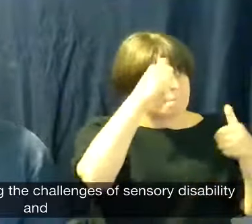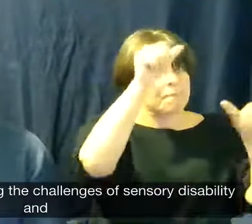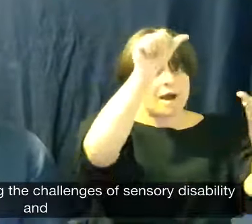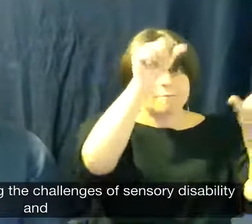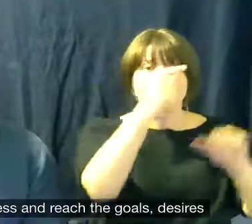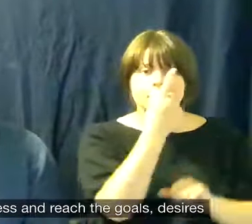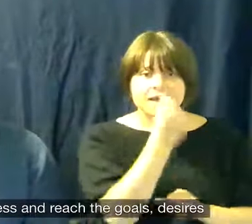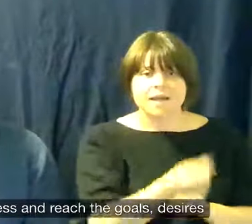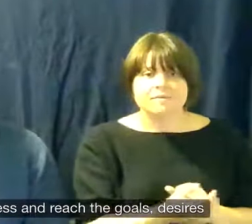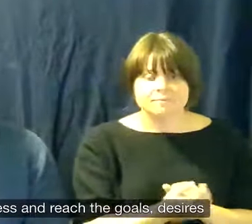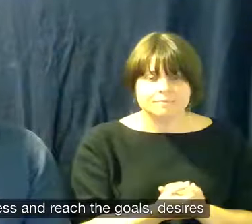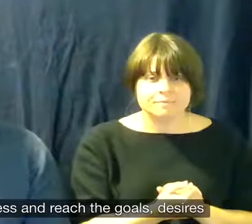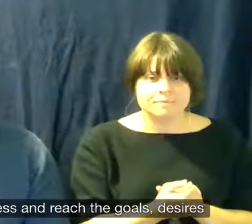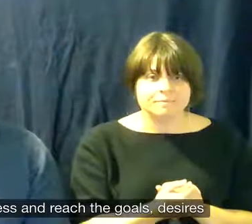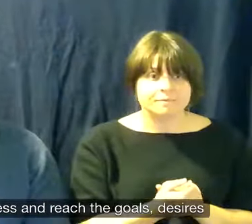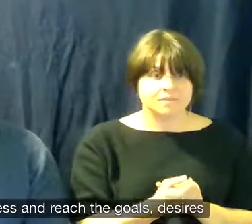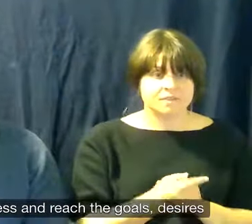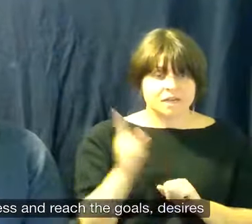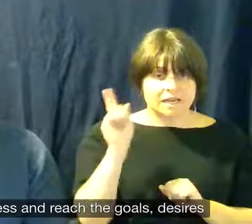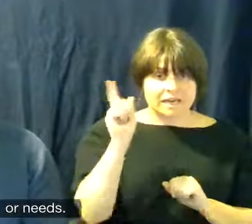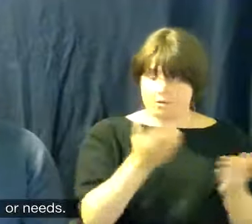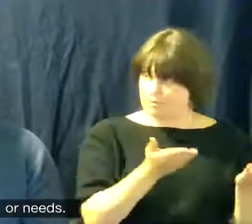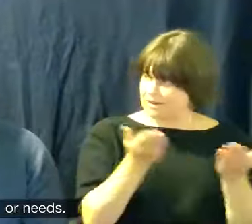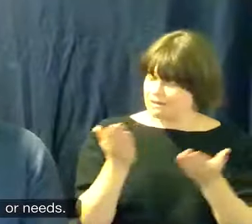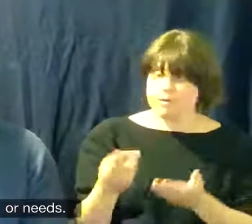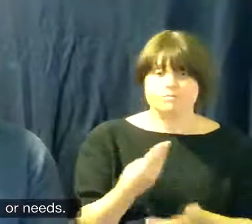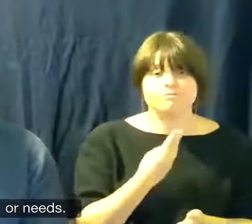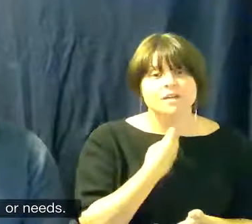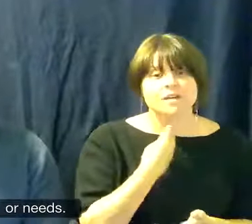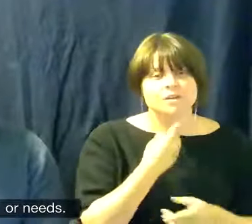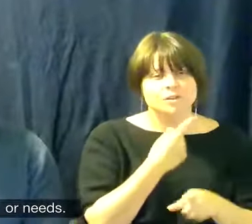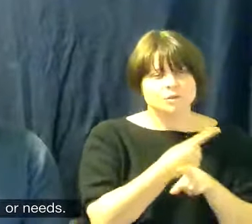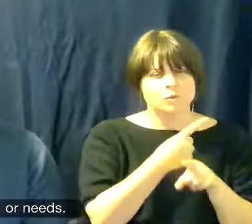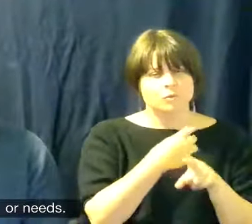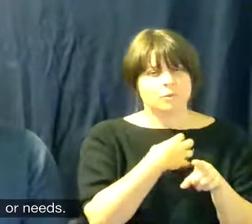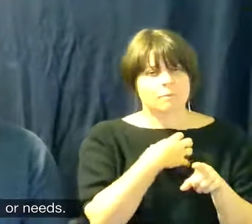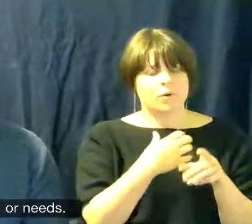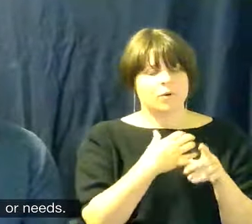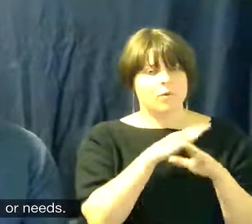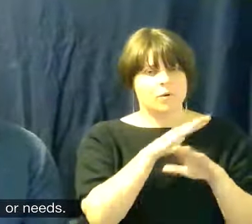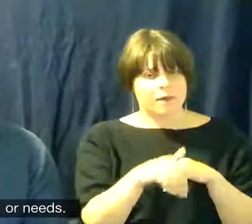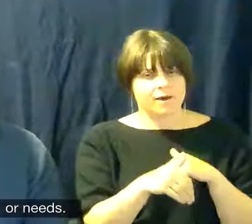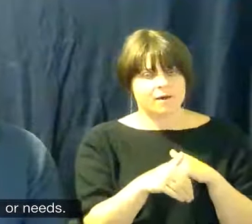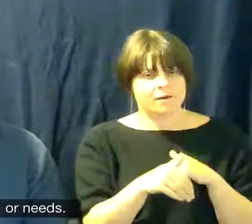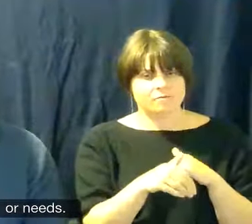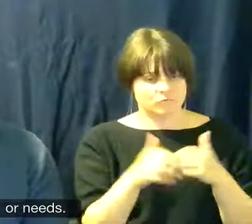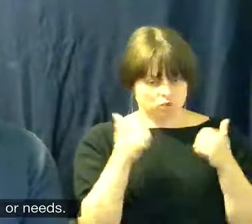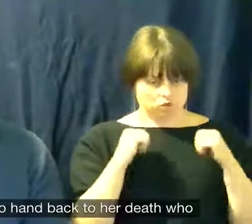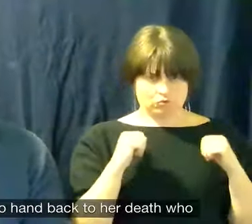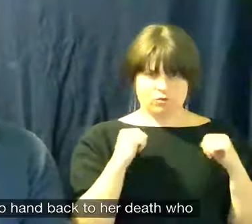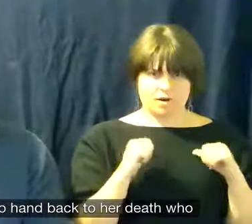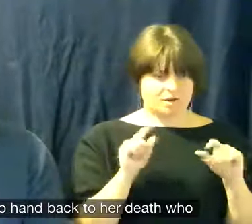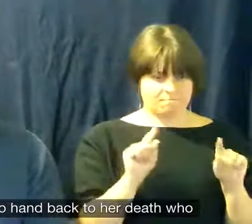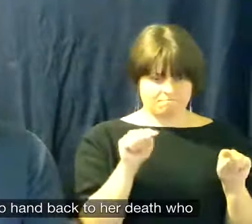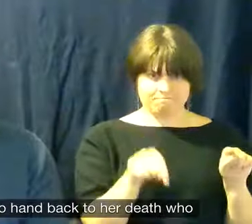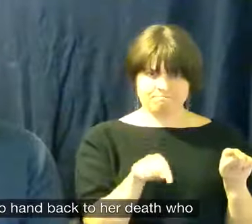So now we're going to hand you over to Meredith, who will talk a bit more about what's in the training session.